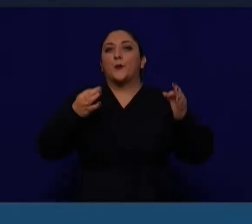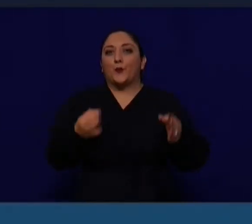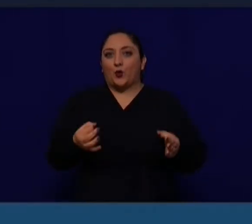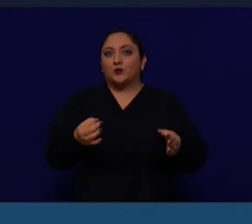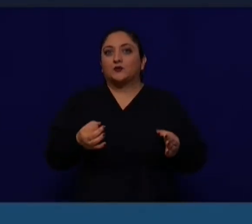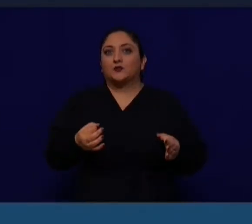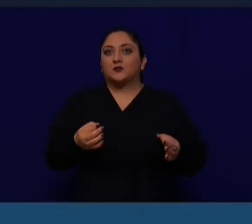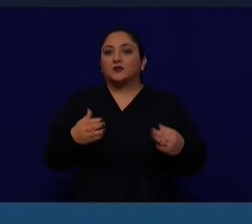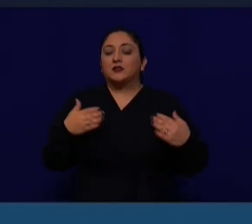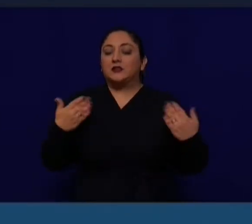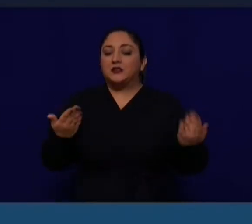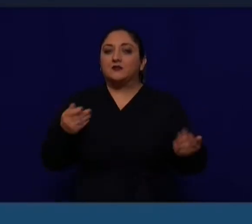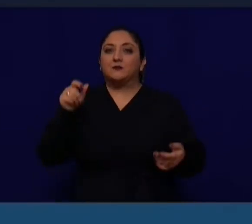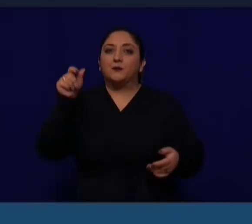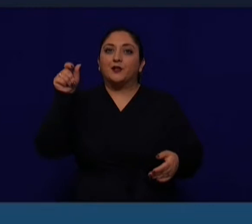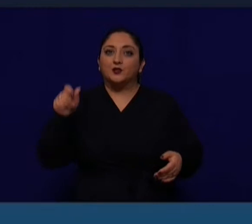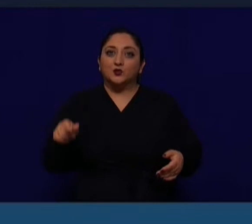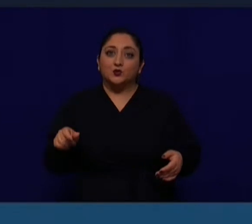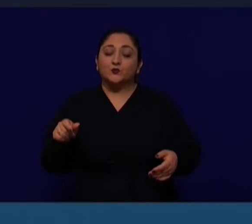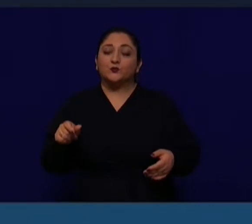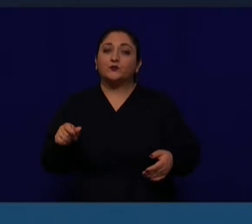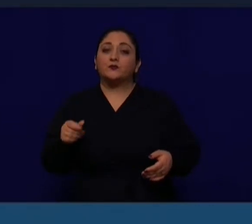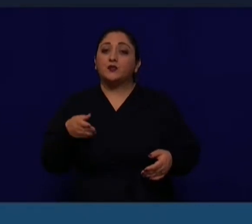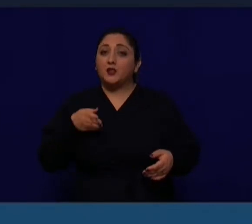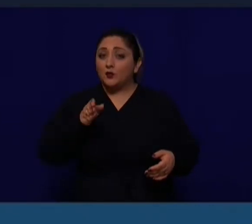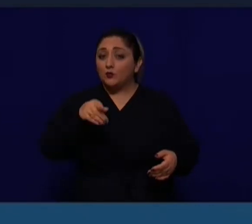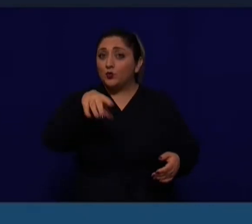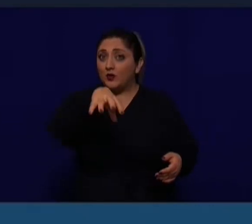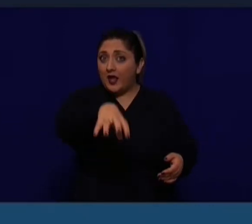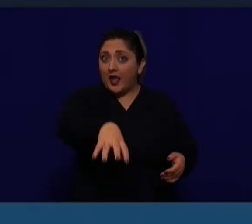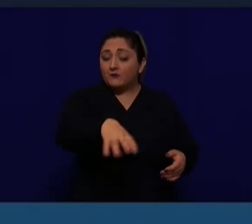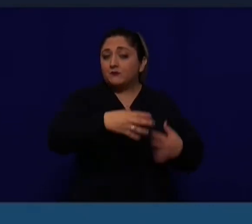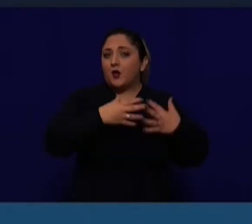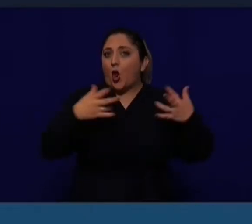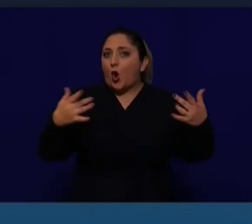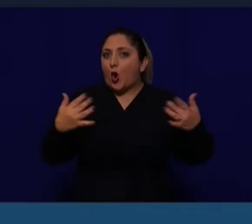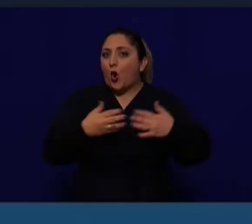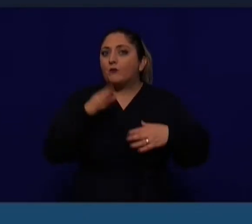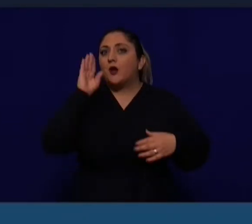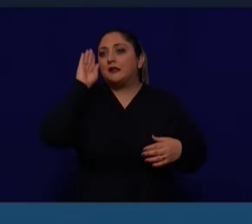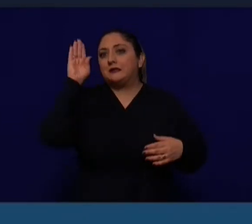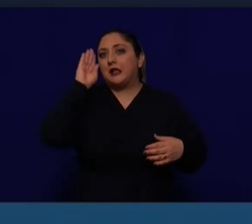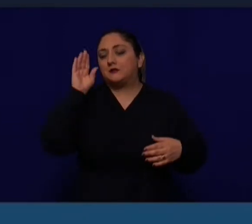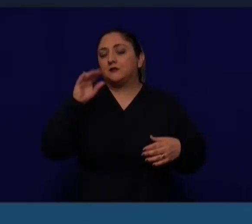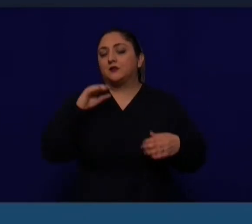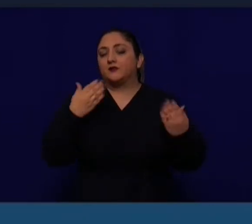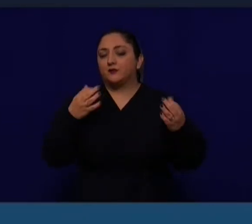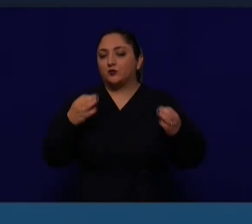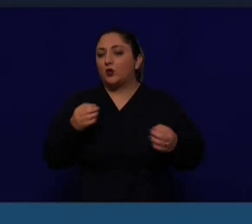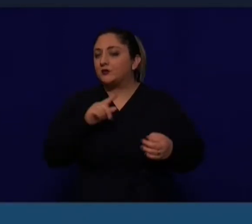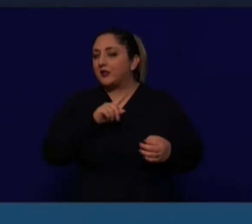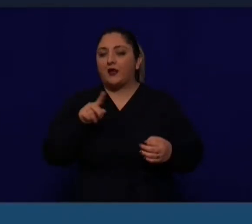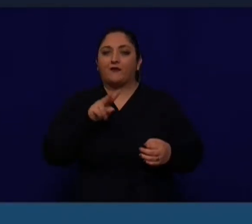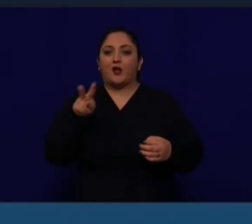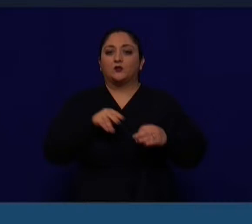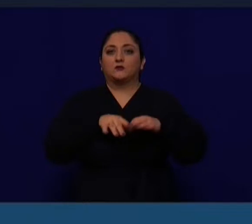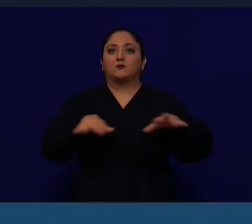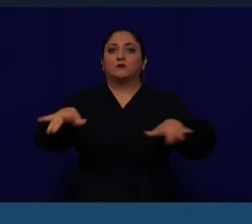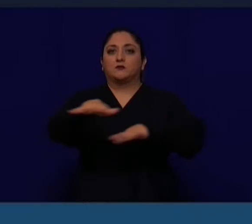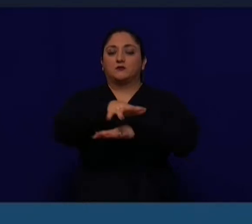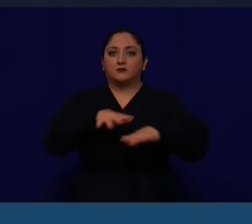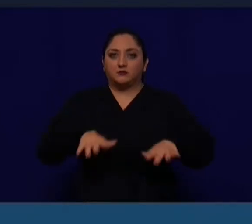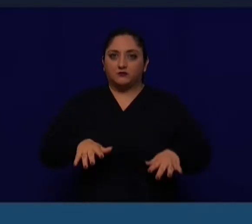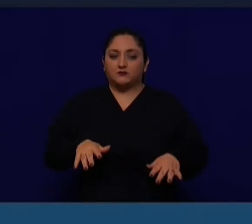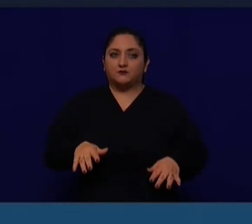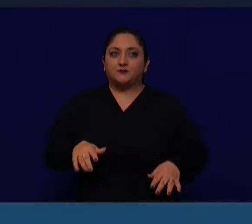ukun persuna jista' meta jkun qiegħed jattendi f'dawn il-postijiet anke jevita l-firxa. U allura issa wkoll